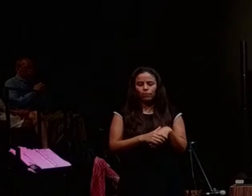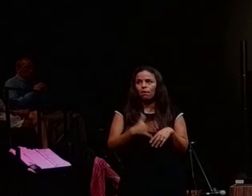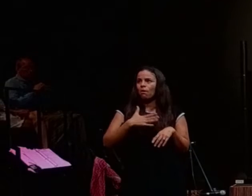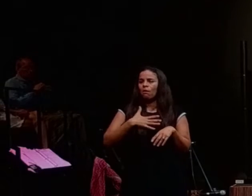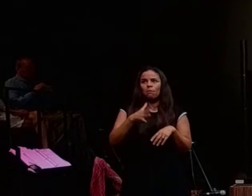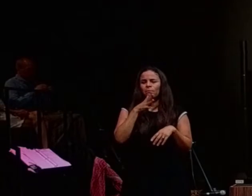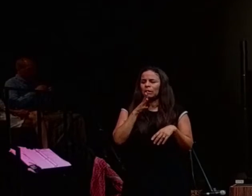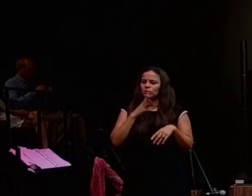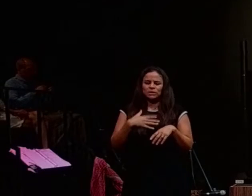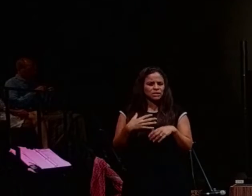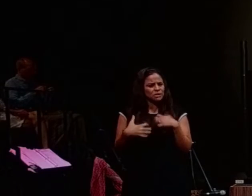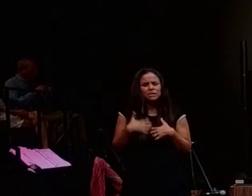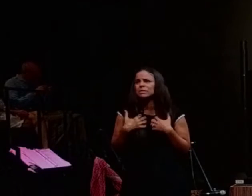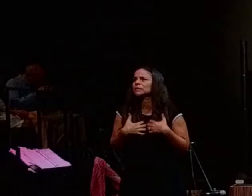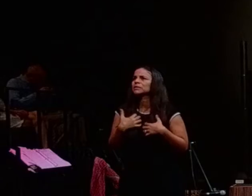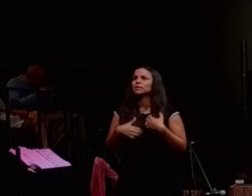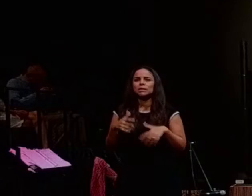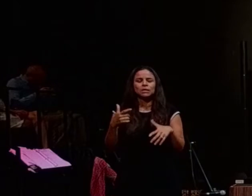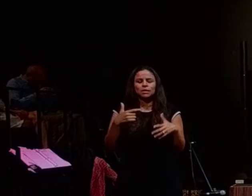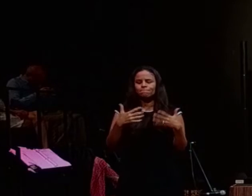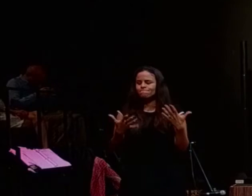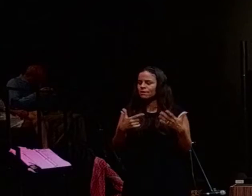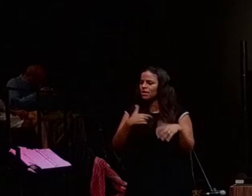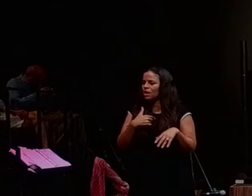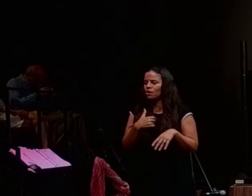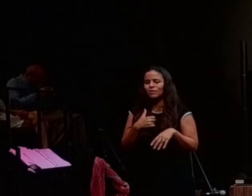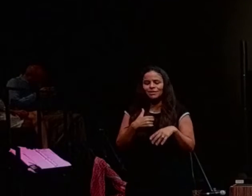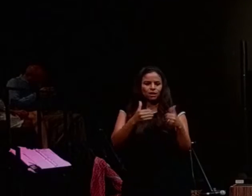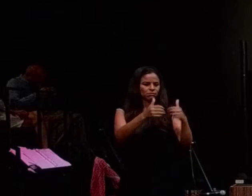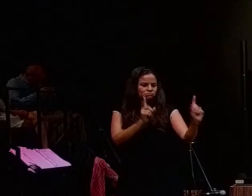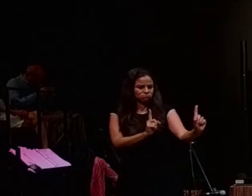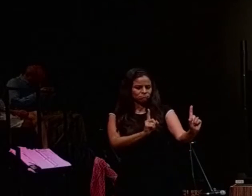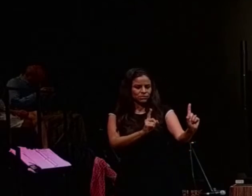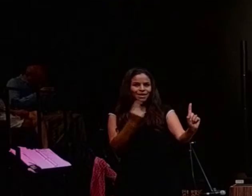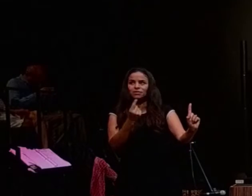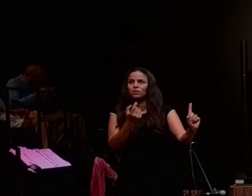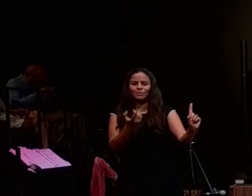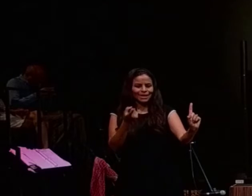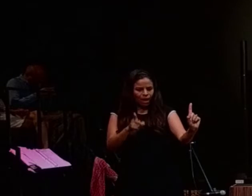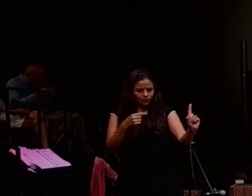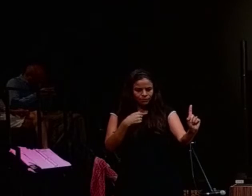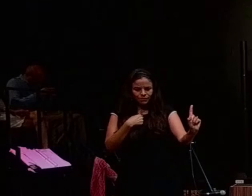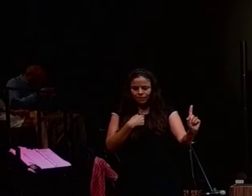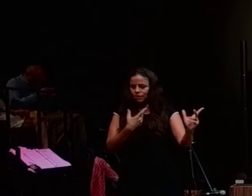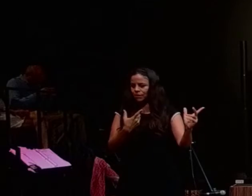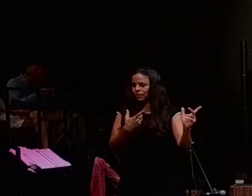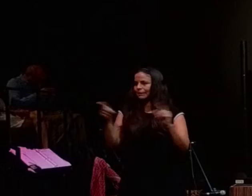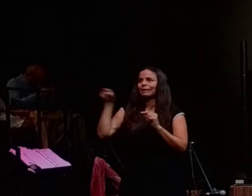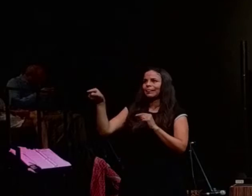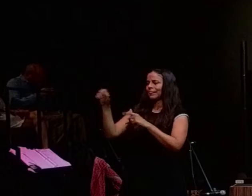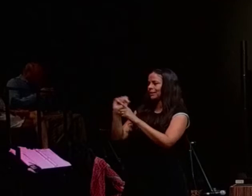distraught, rightfully so. You know, she was there, and I was maybe like 50 feet from her, and something happened to me, you know,